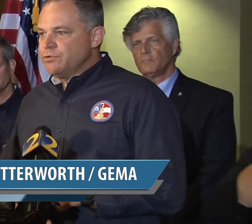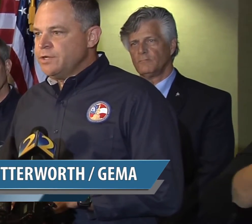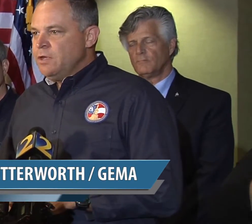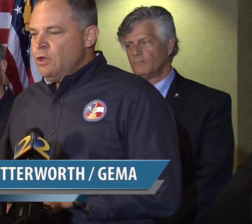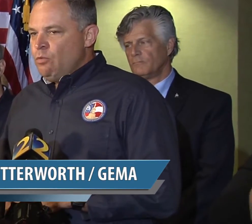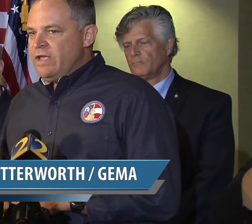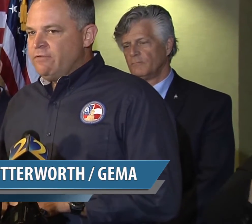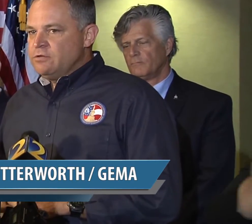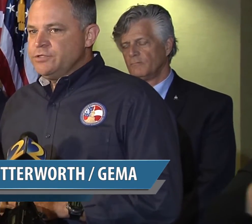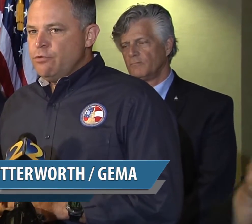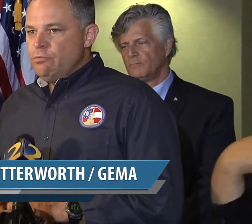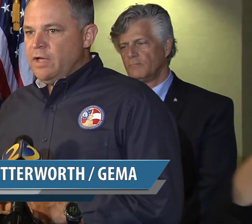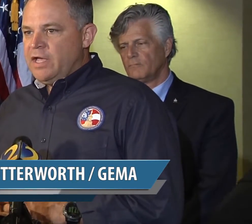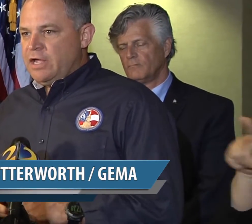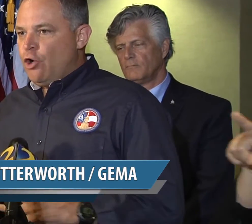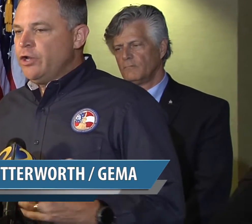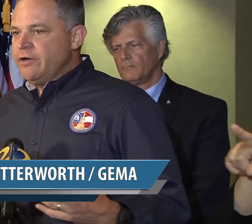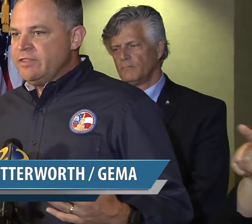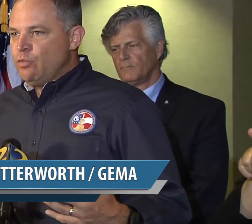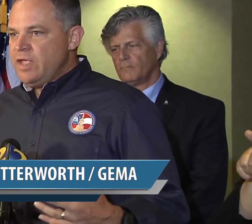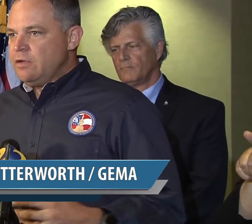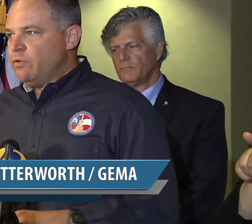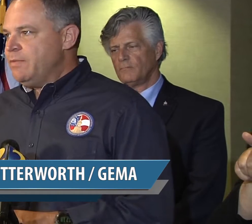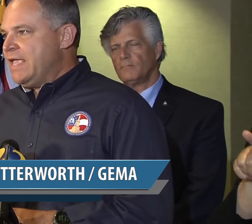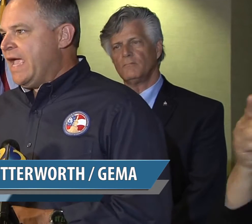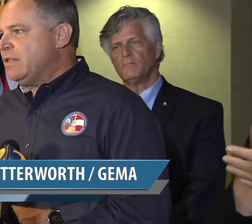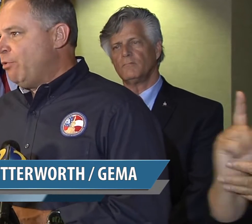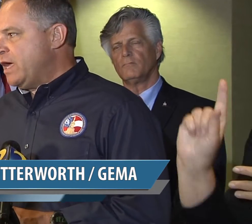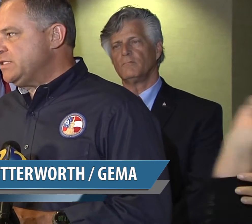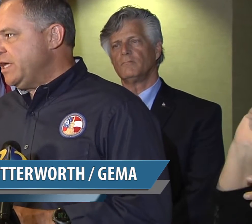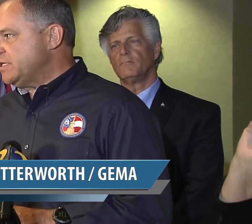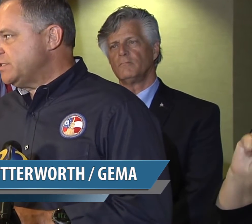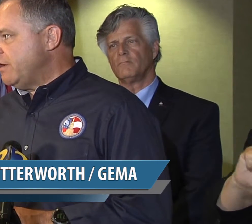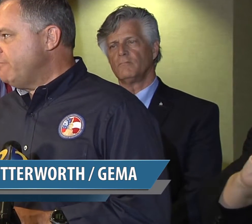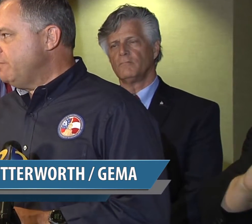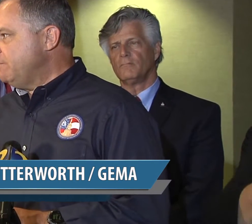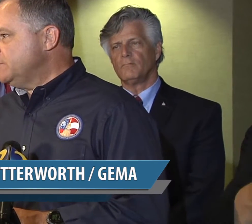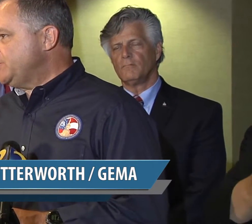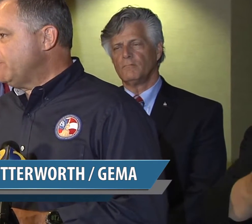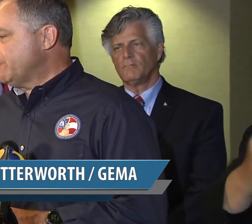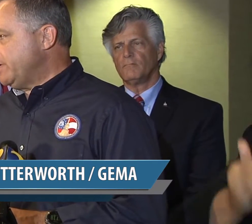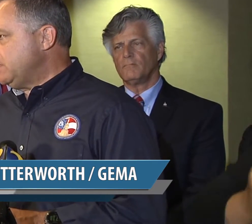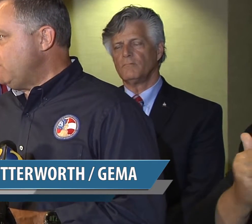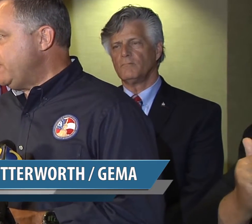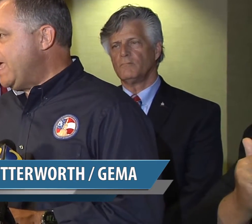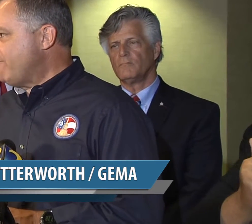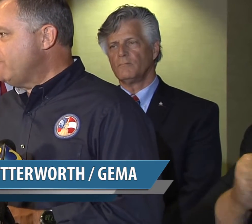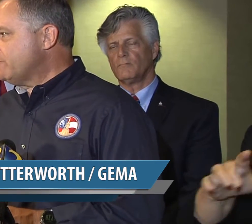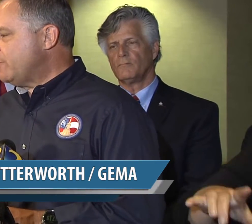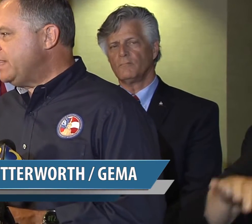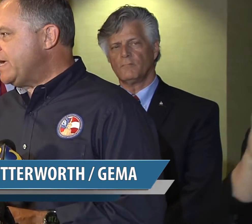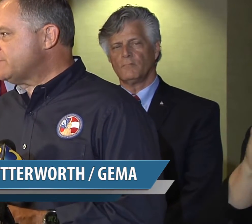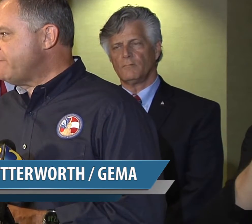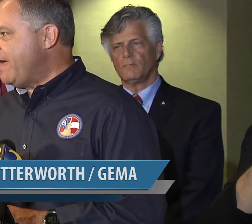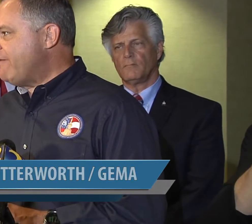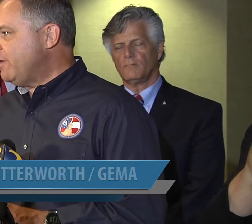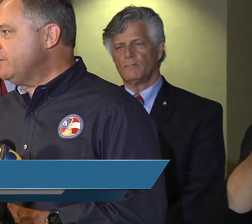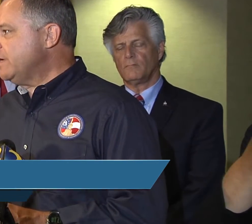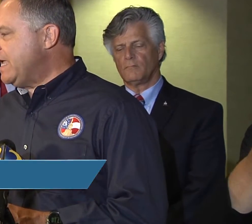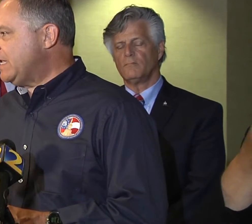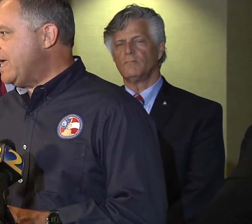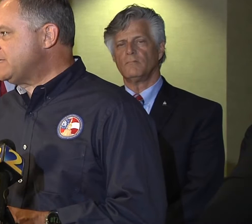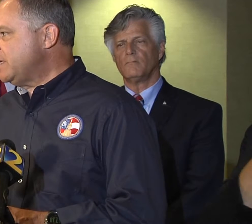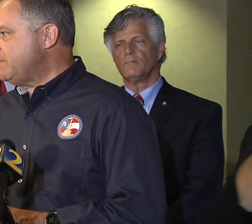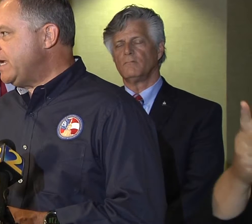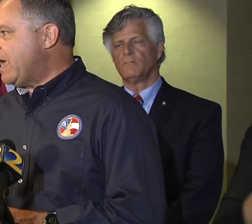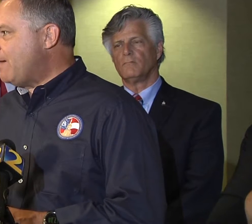coastal Georgia, we have also, earlier in the week, we began the process of sheltering. We have over